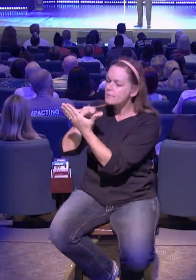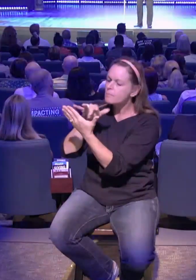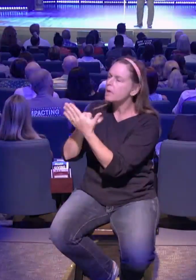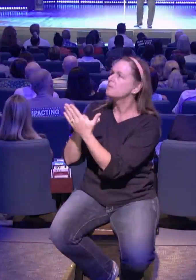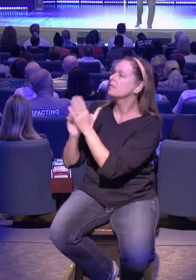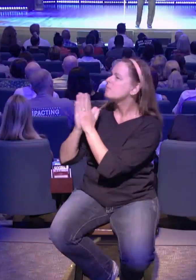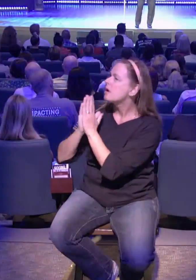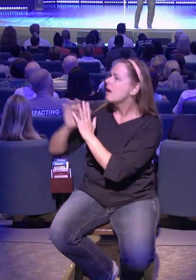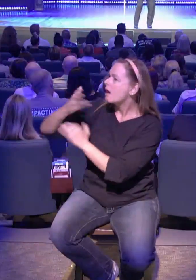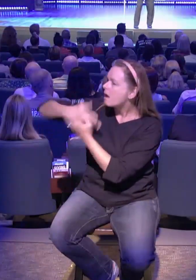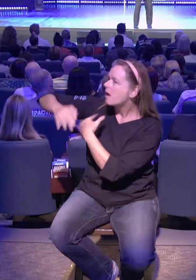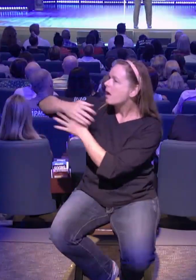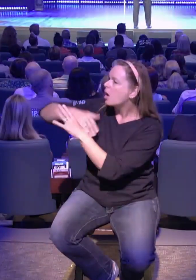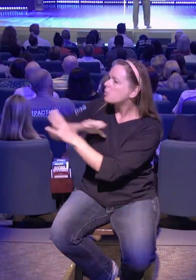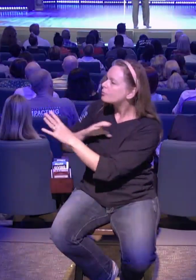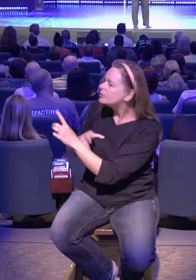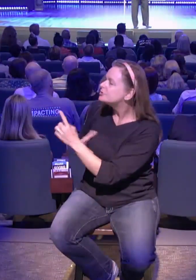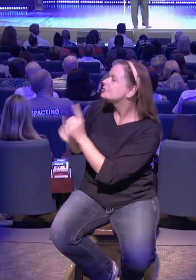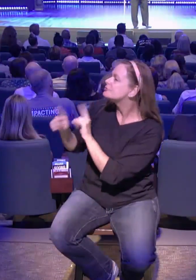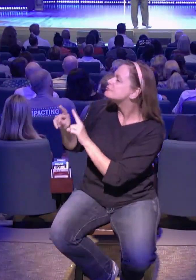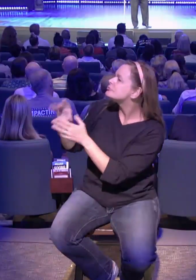Can those we work with tell?